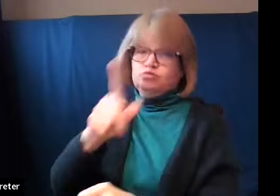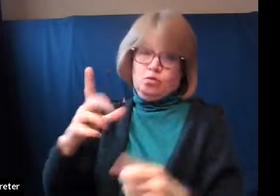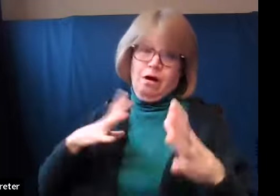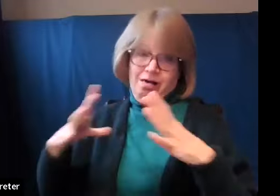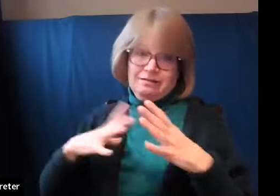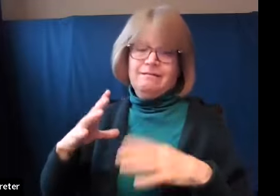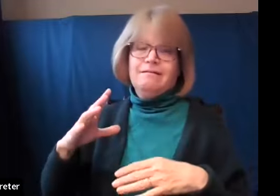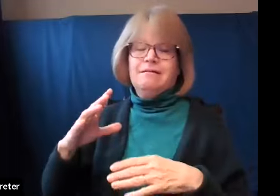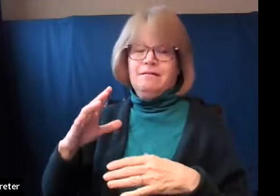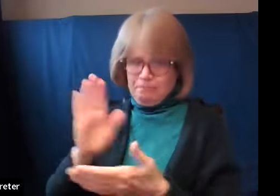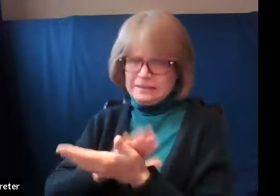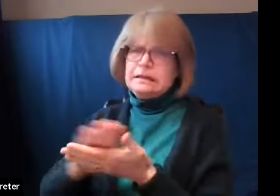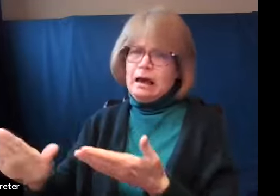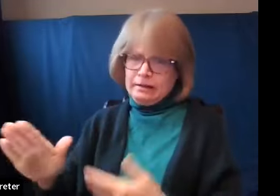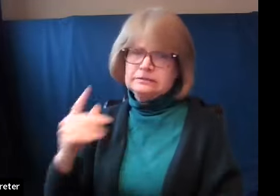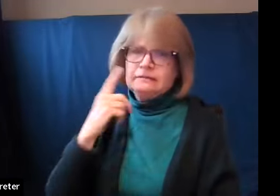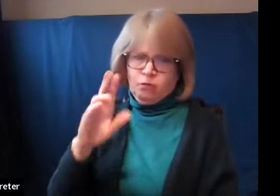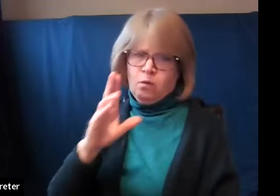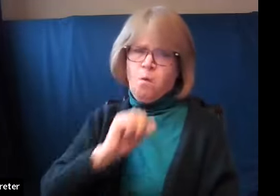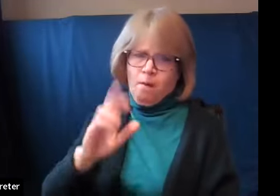would be nice."